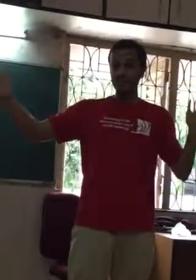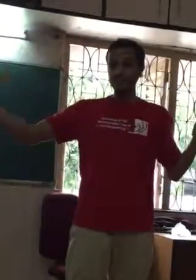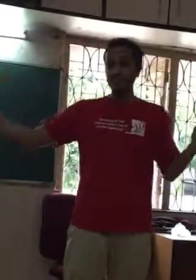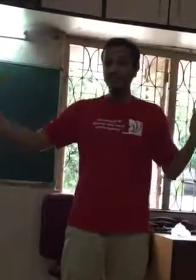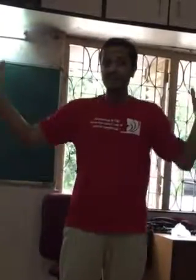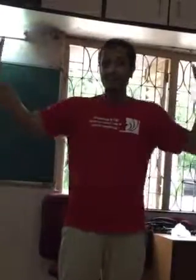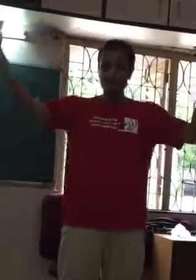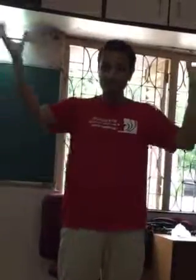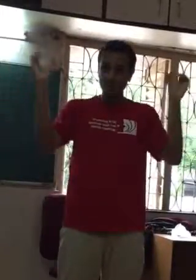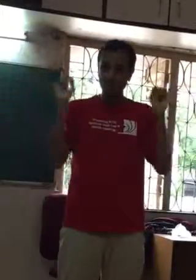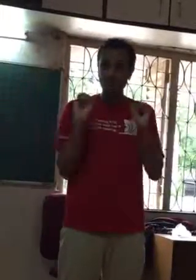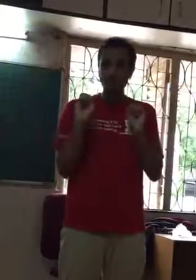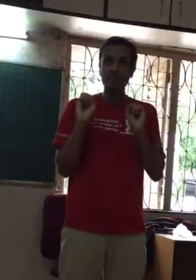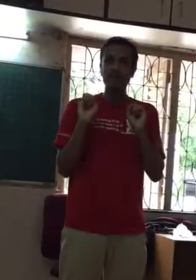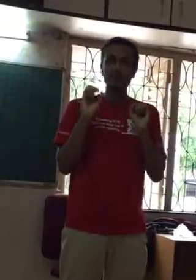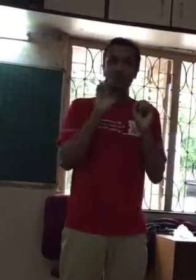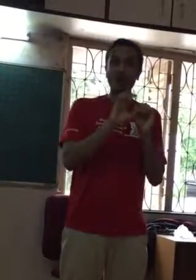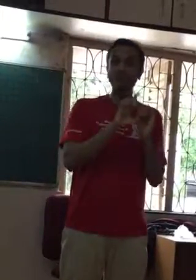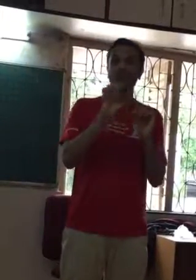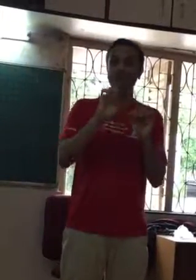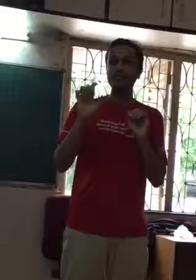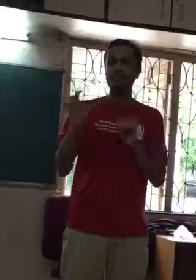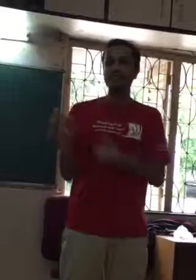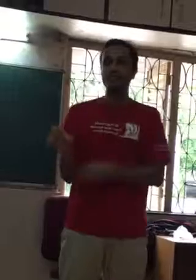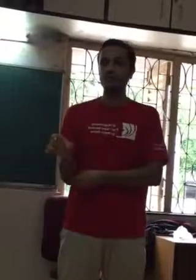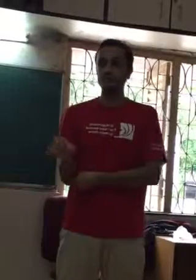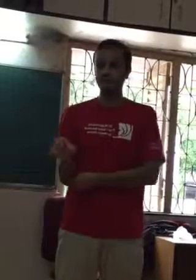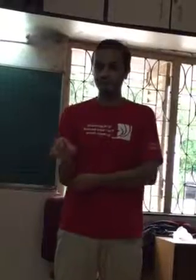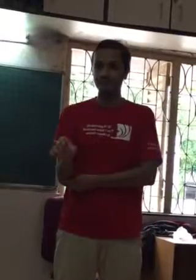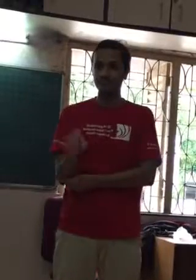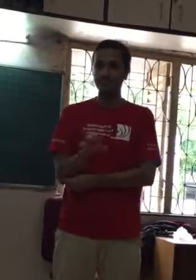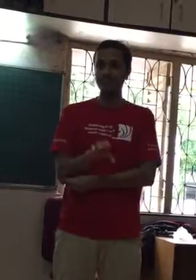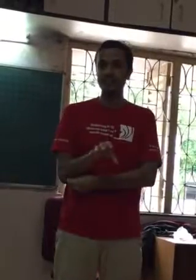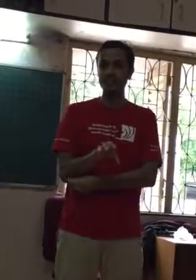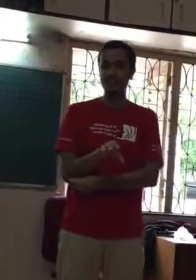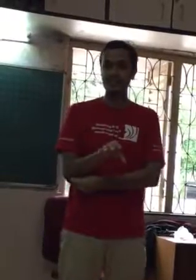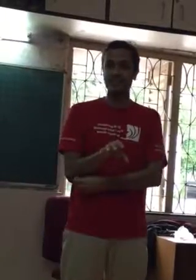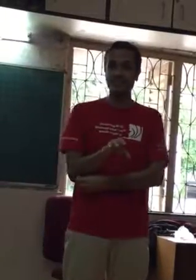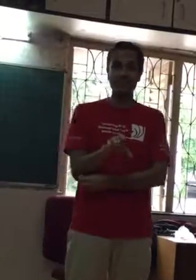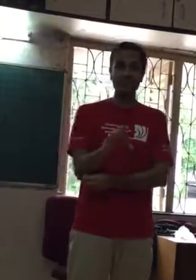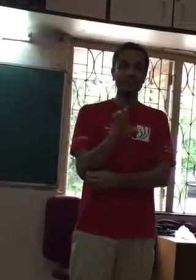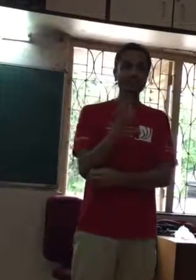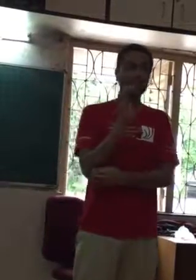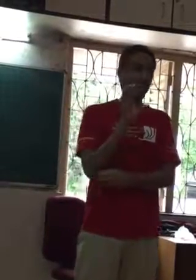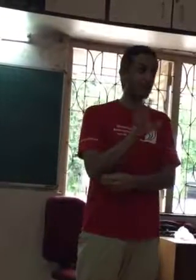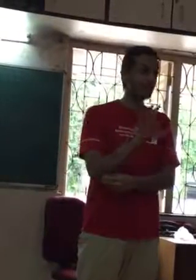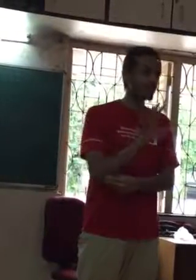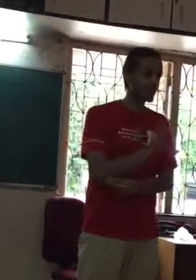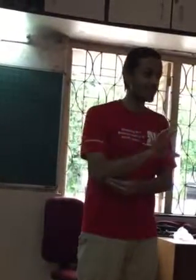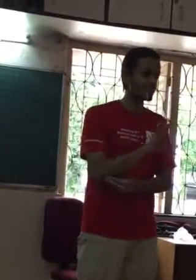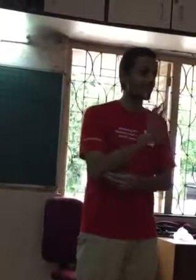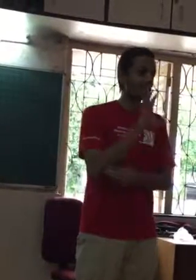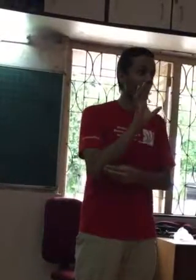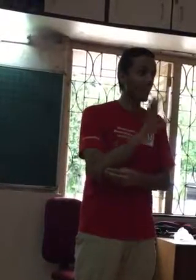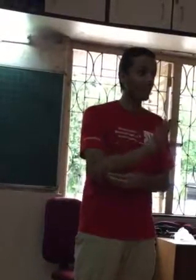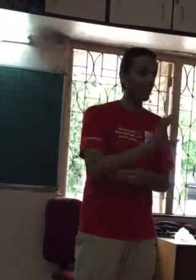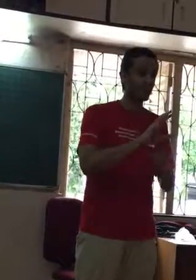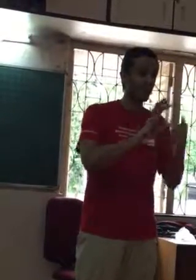1 year absorbs 12 kgs of CO2. 12 kgs. So if you can just compost